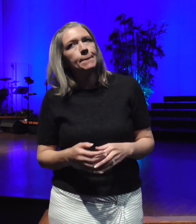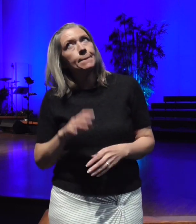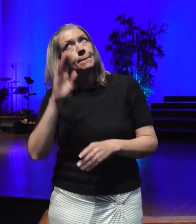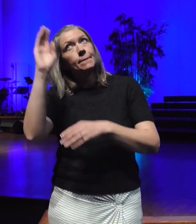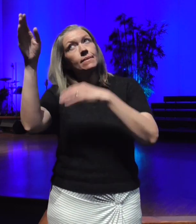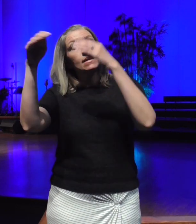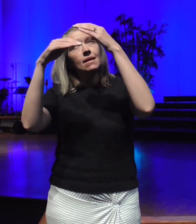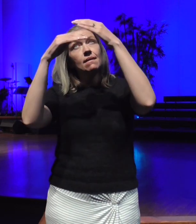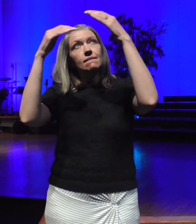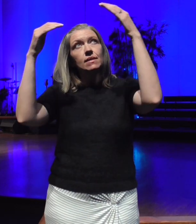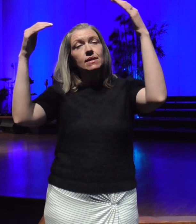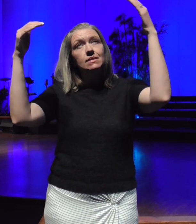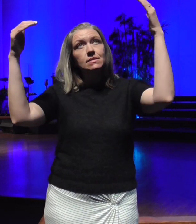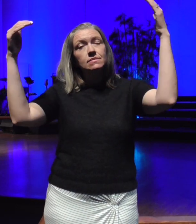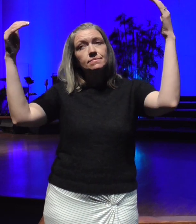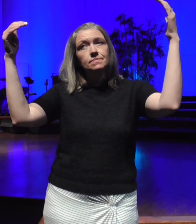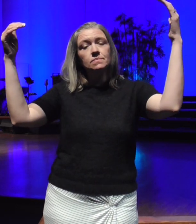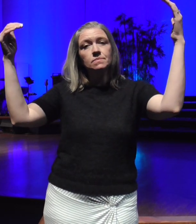Heaven